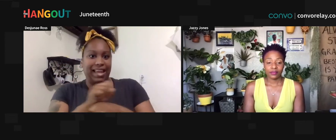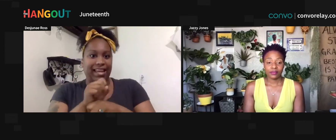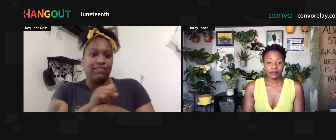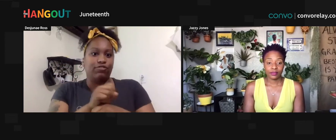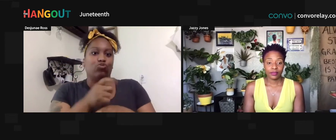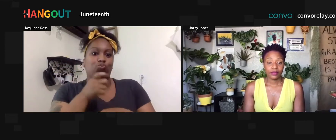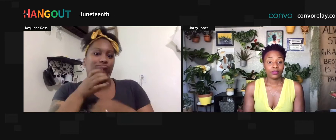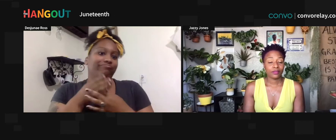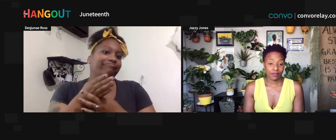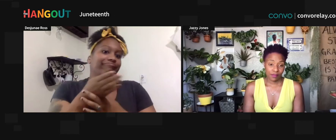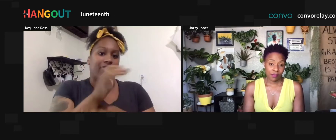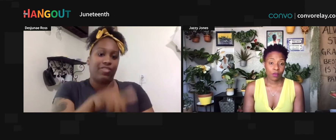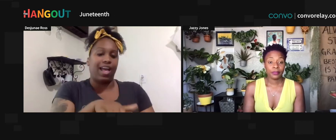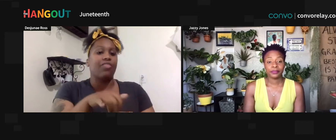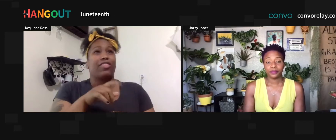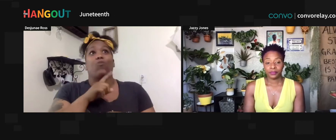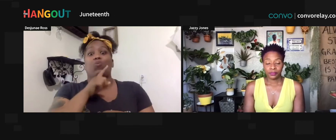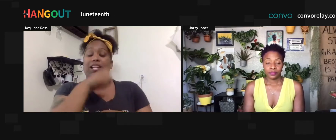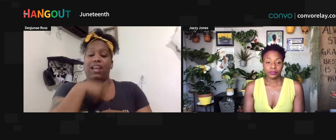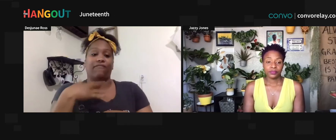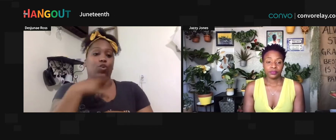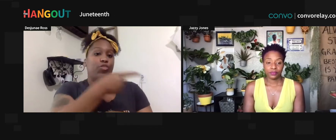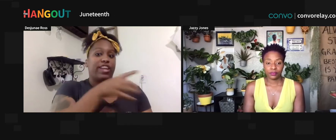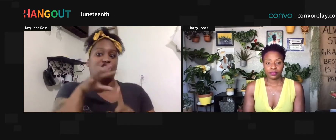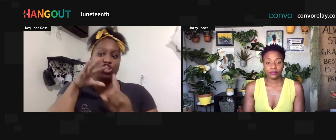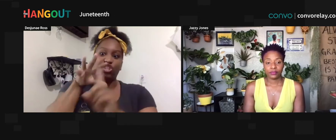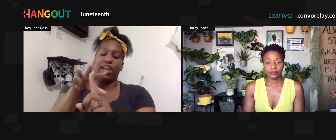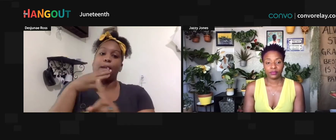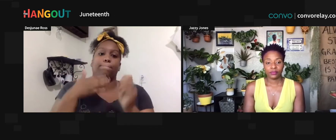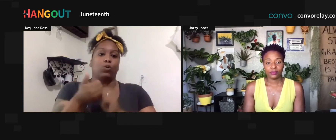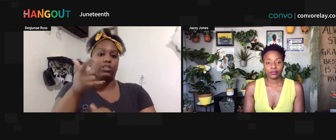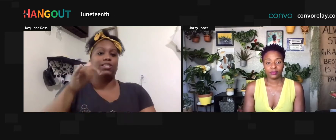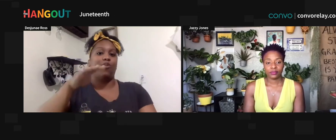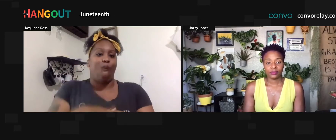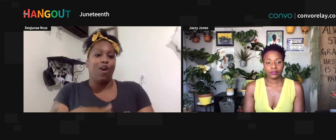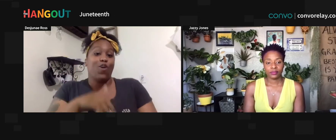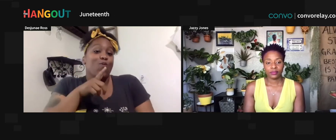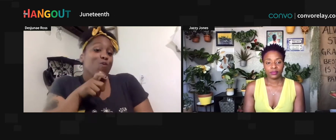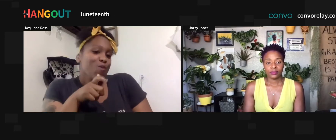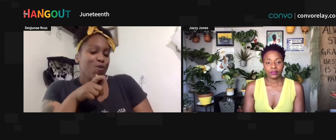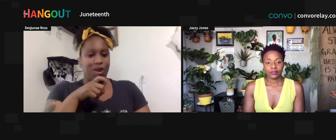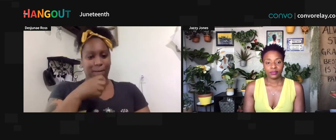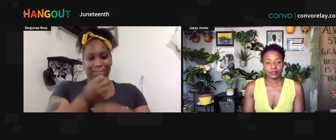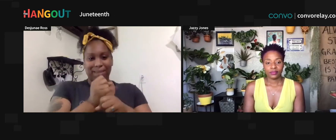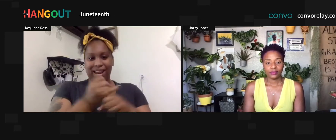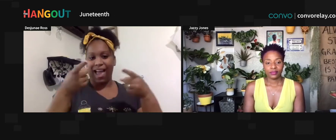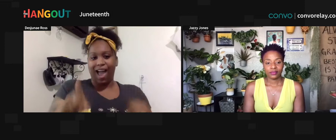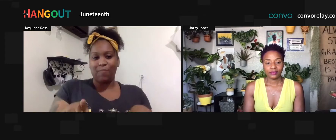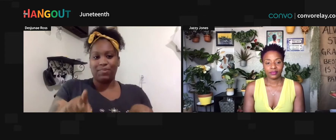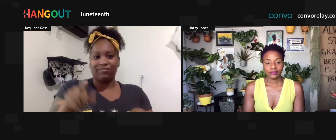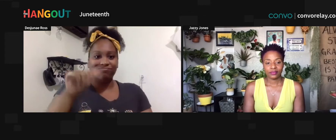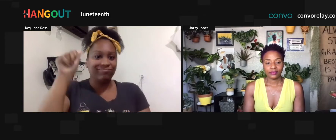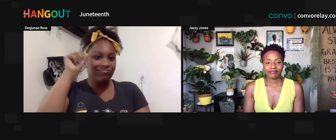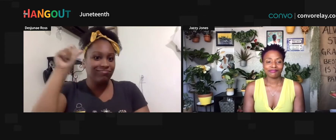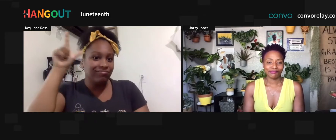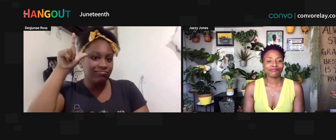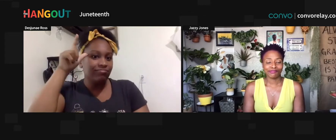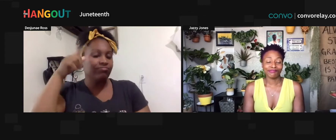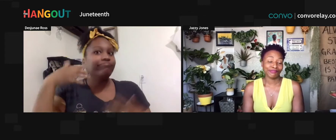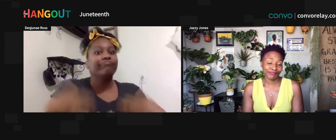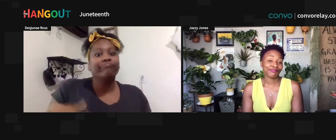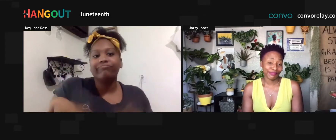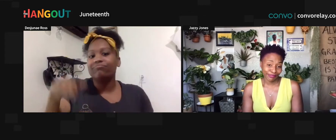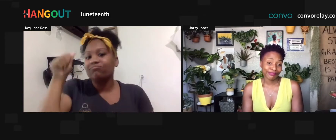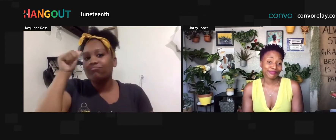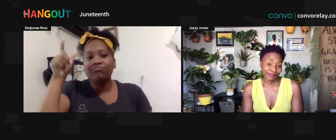about slavery and Blacks being enslaved, and really spotlighting the experiences. Who